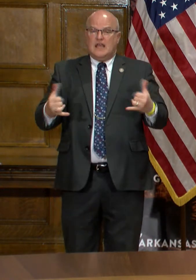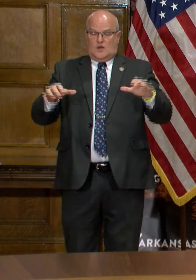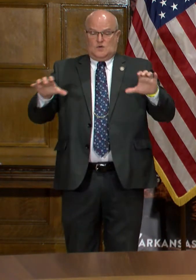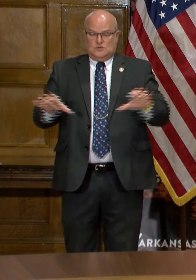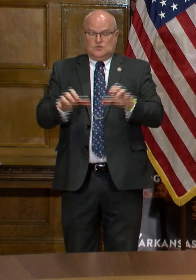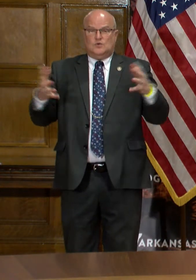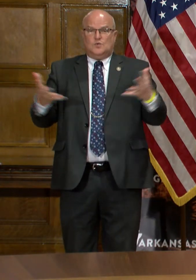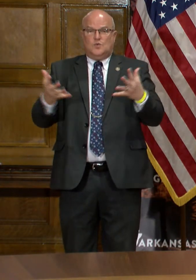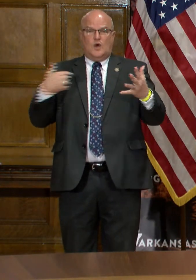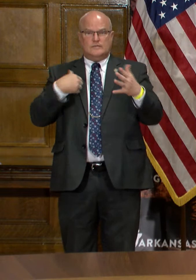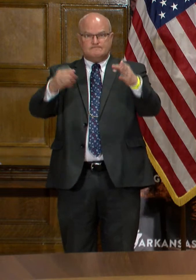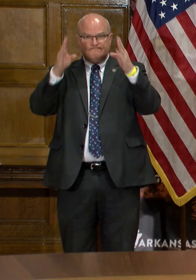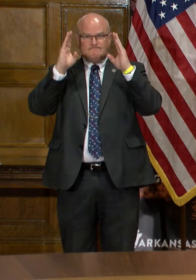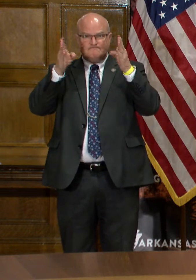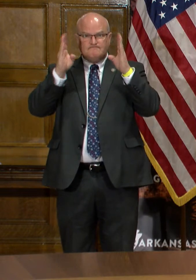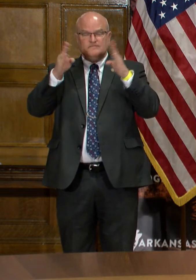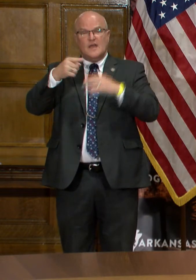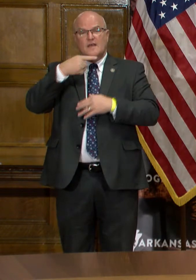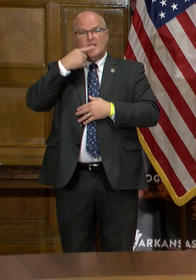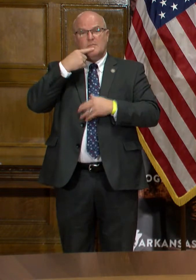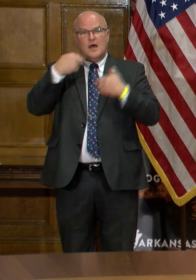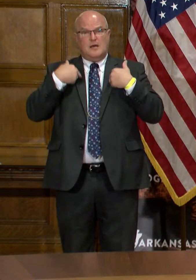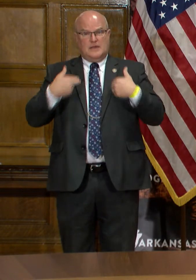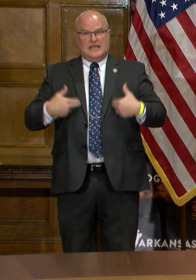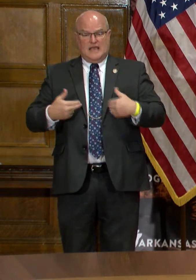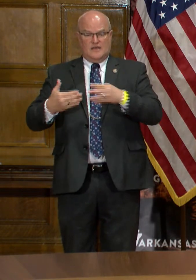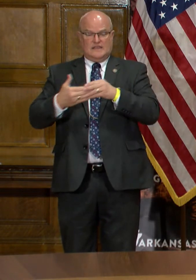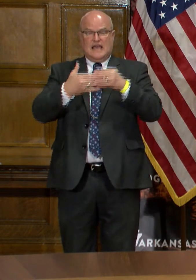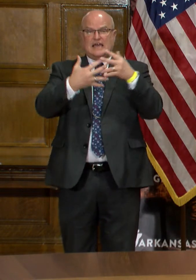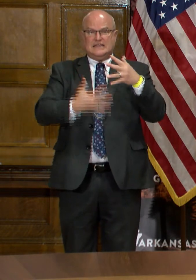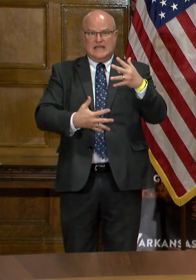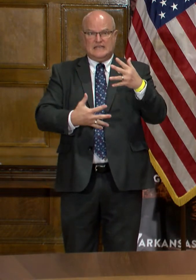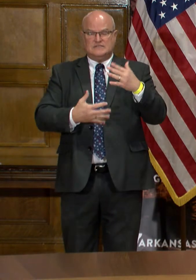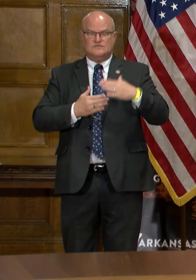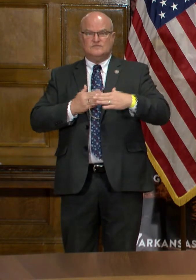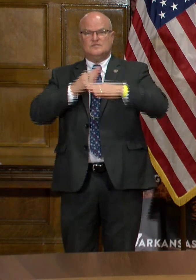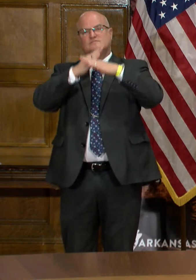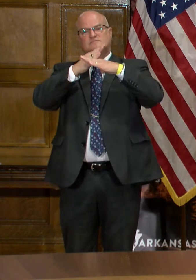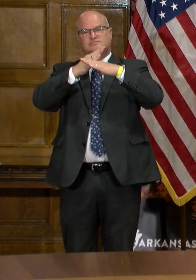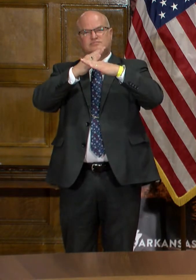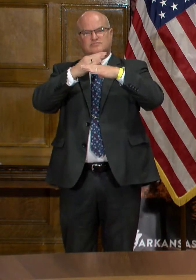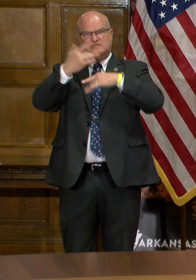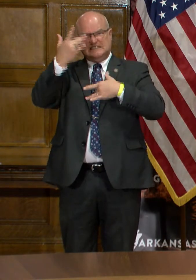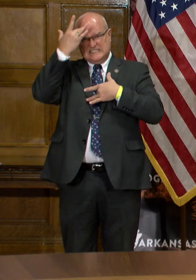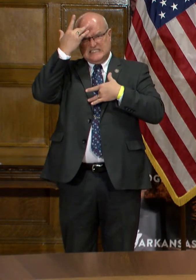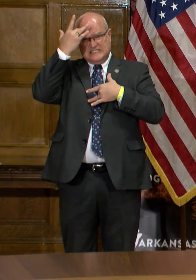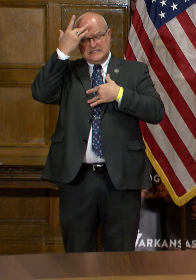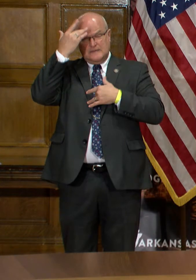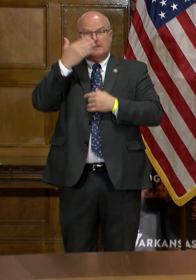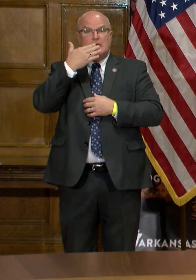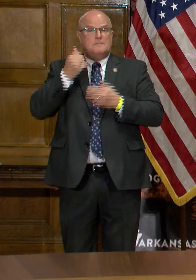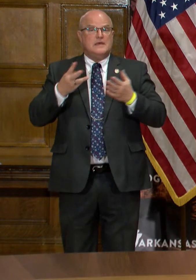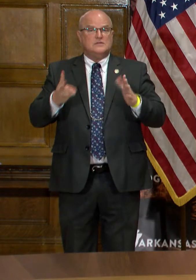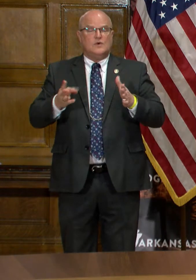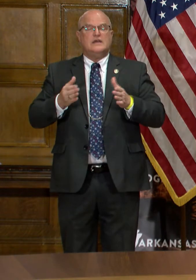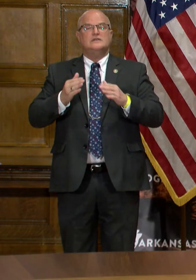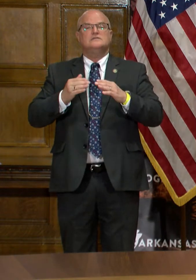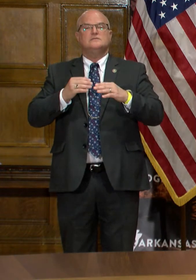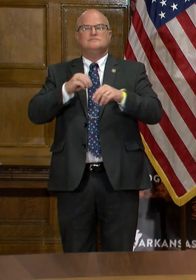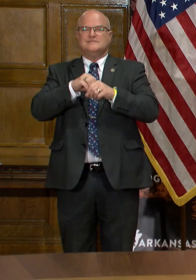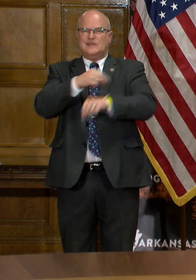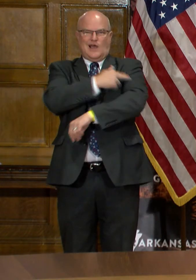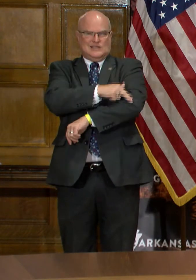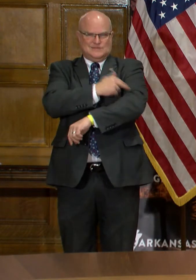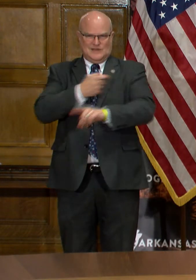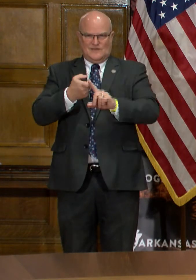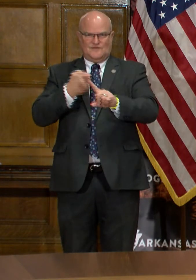of those things to adhere to the public health guidelines and to avoid getting the disease, because that's going to be the best way to avoid being